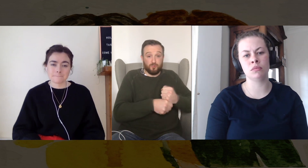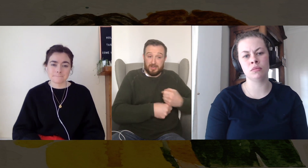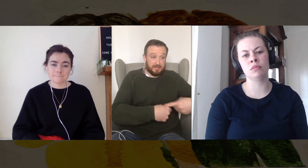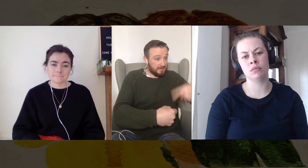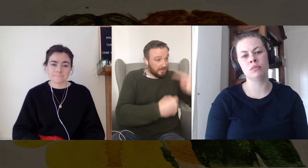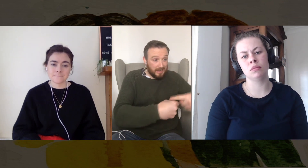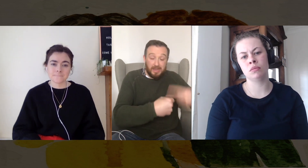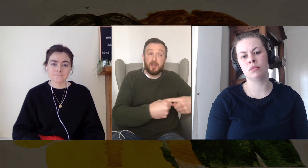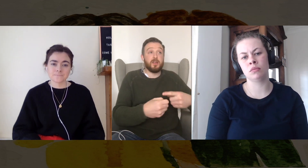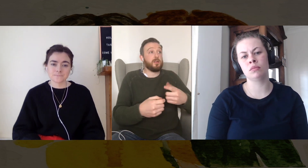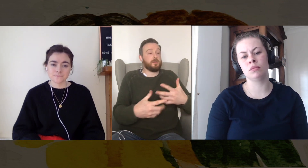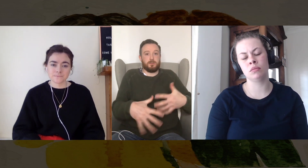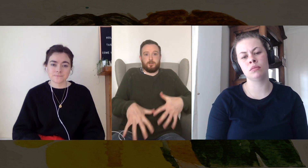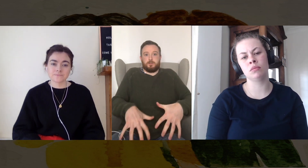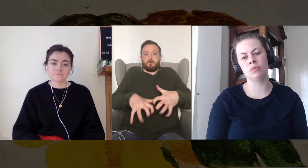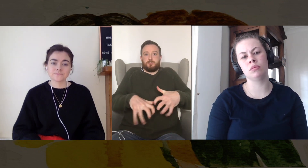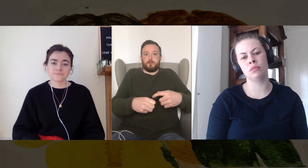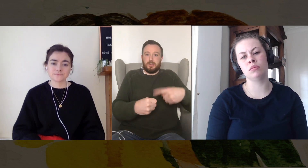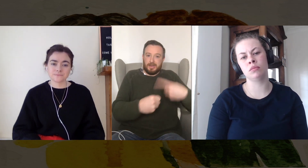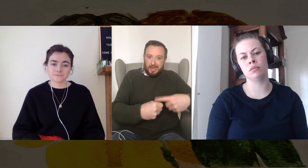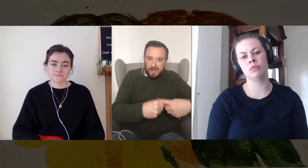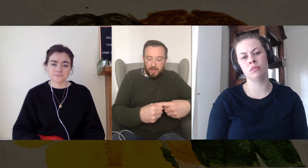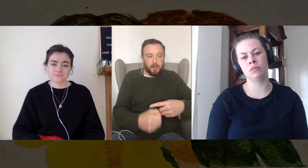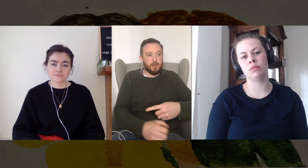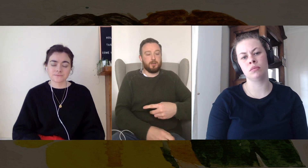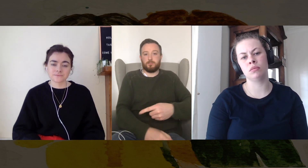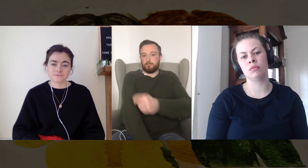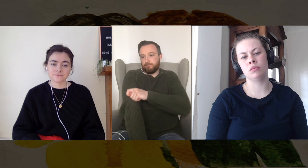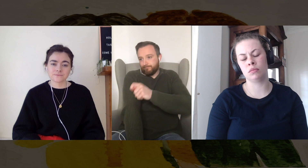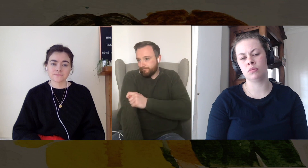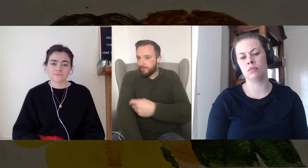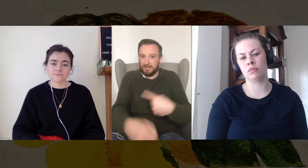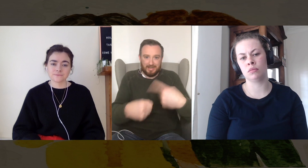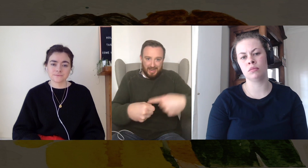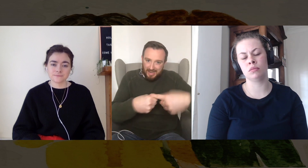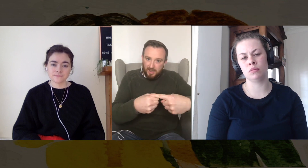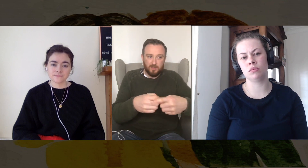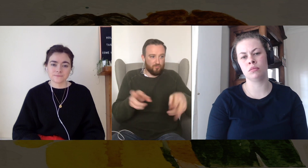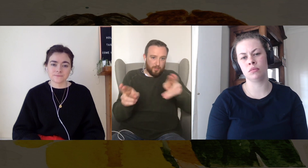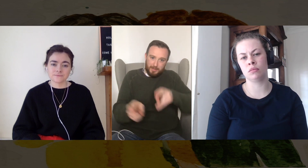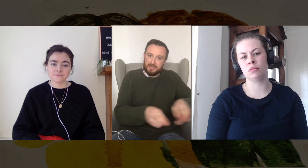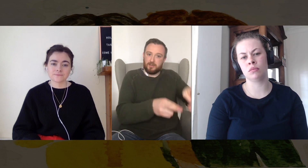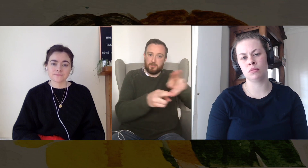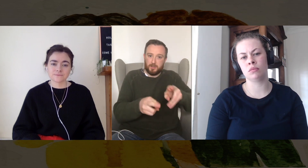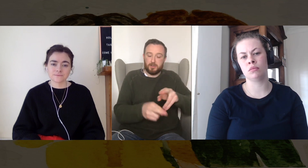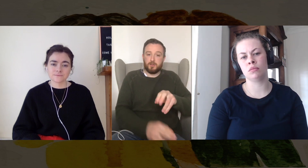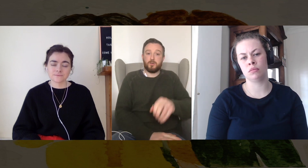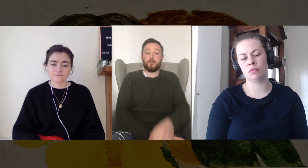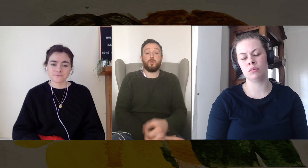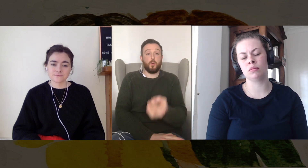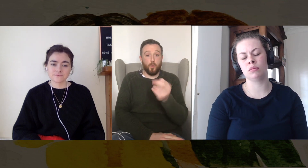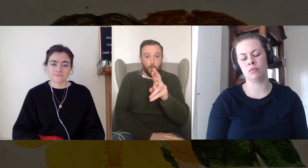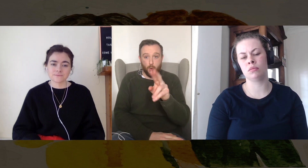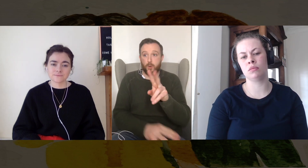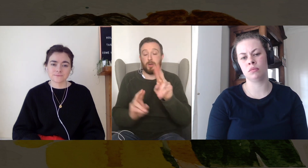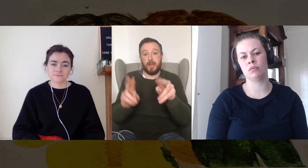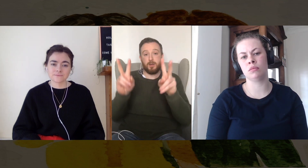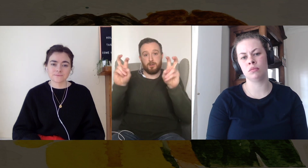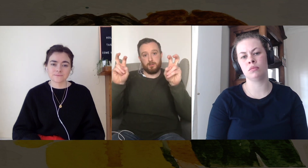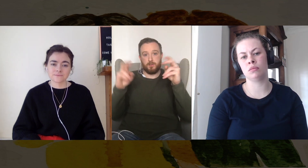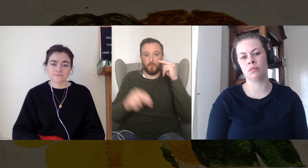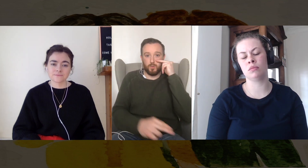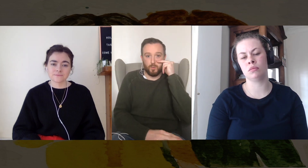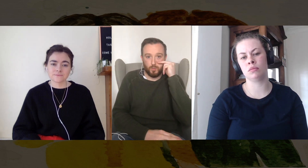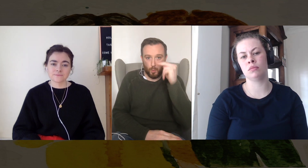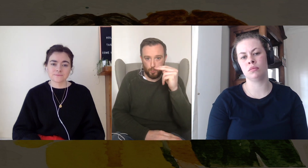aware. It means you can't do anything about it, and you get stuck in the same cycle. And then if you're stuck in the same cycle, the same habit will repeatedly happen over and